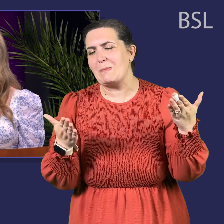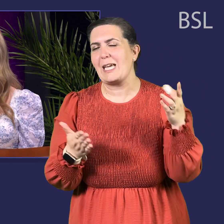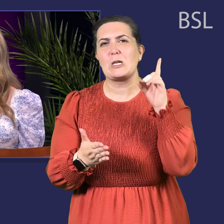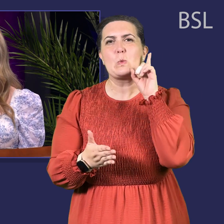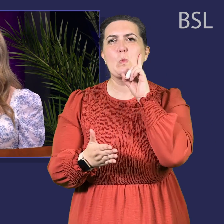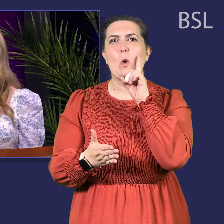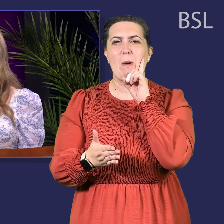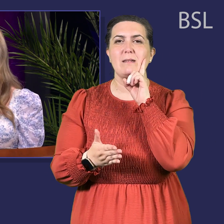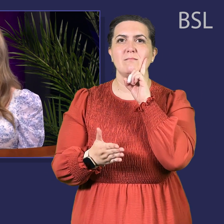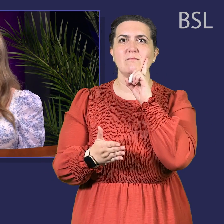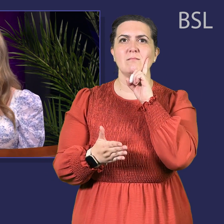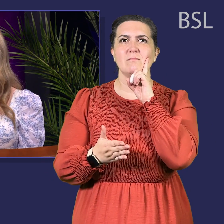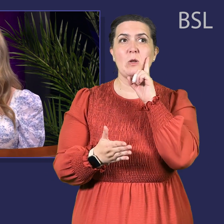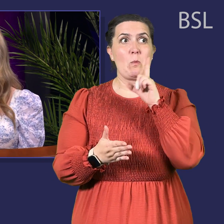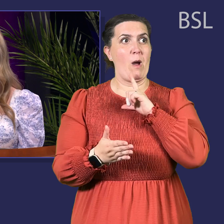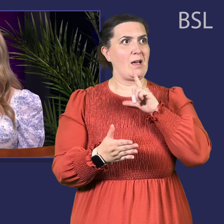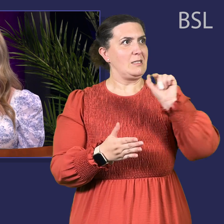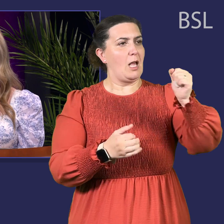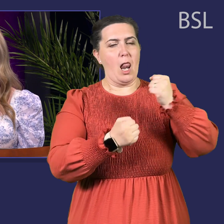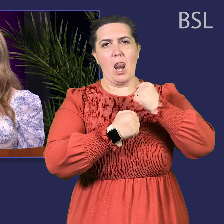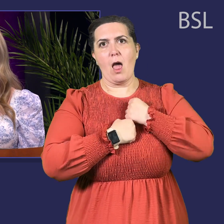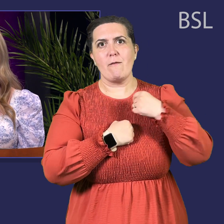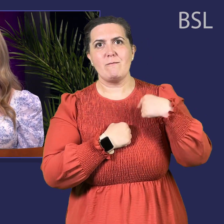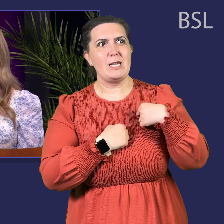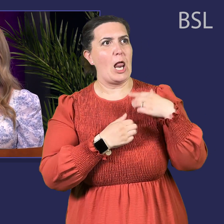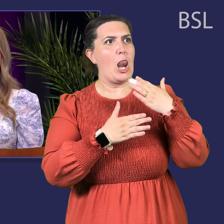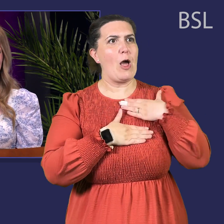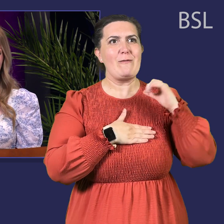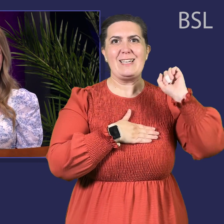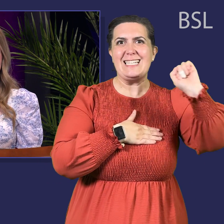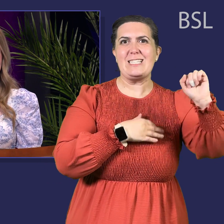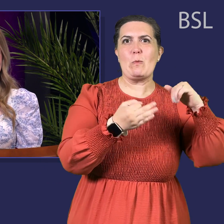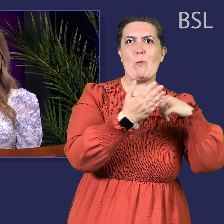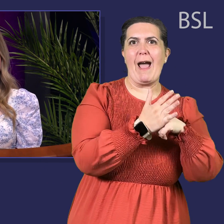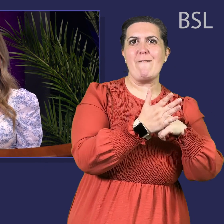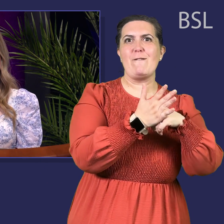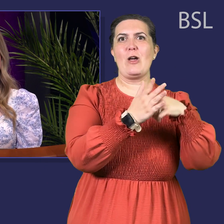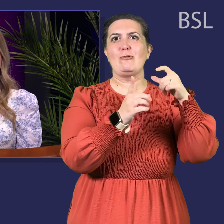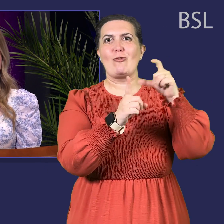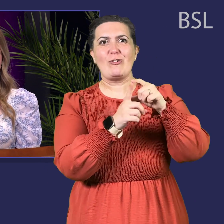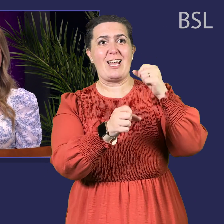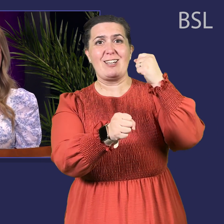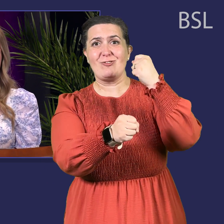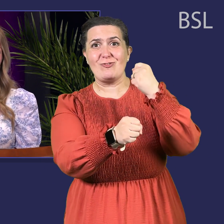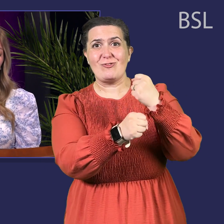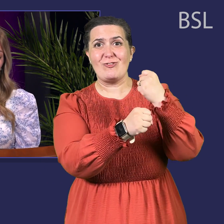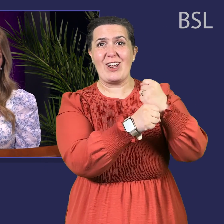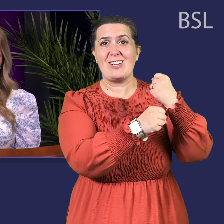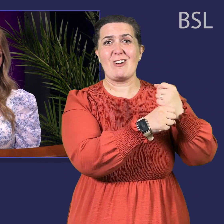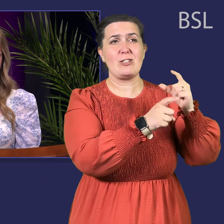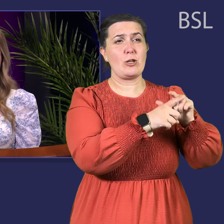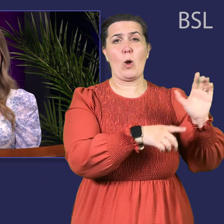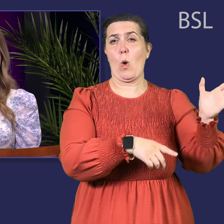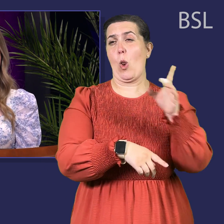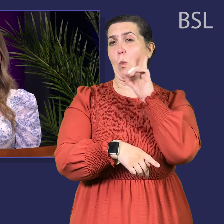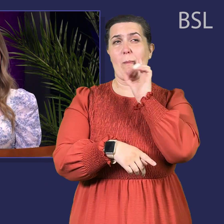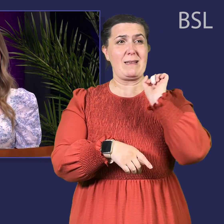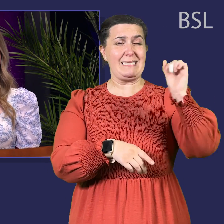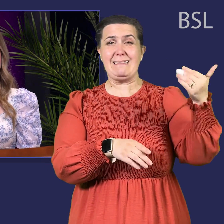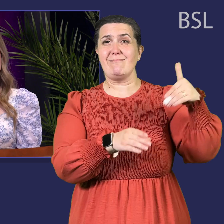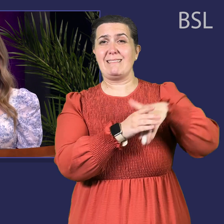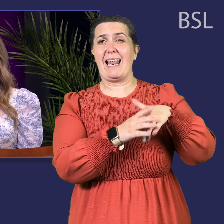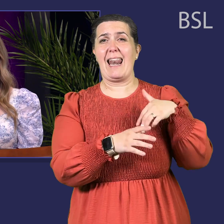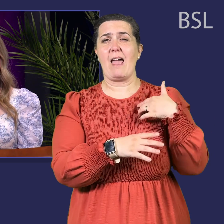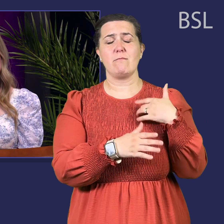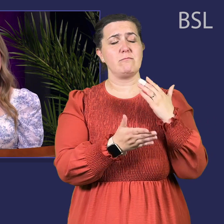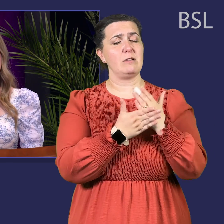for women. I've been able to see just how much he loves me, his wife, his daughters, his granddaughters, and all of the women in his life.